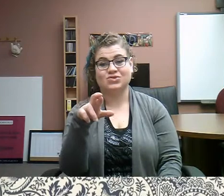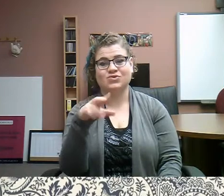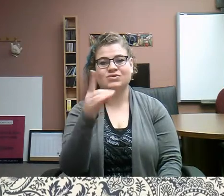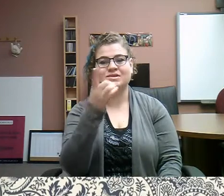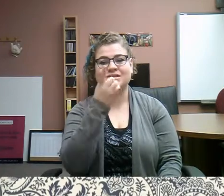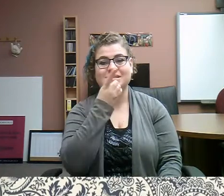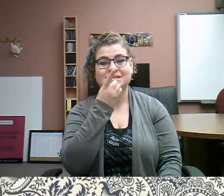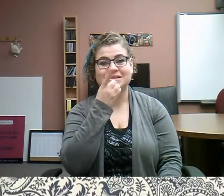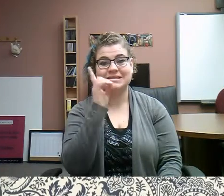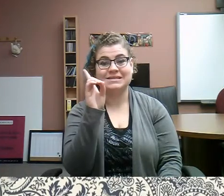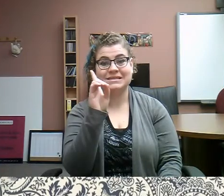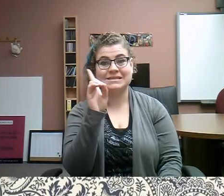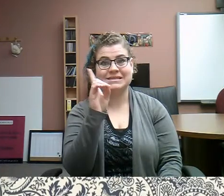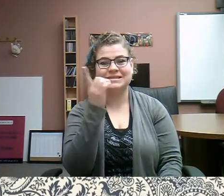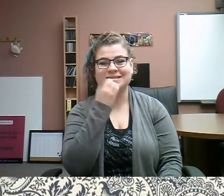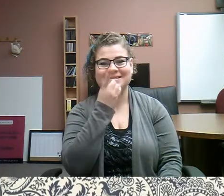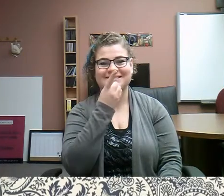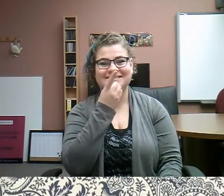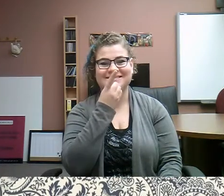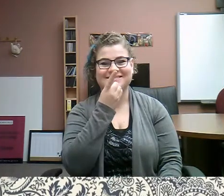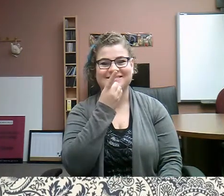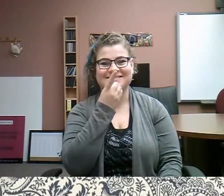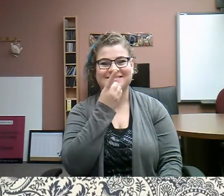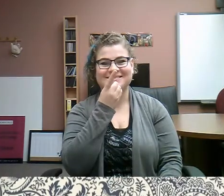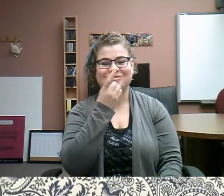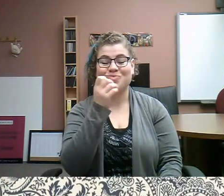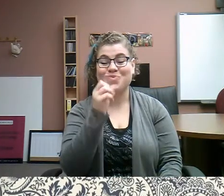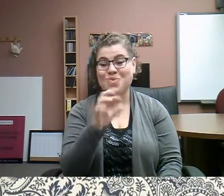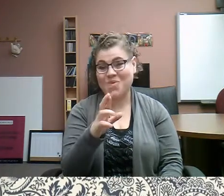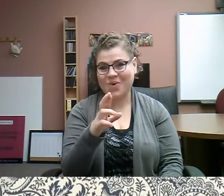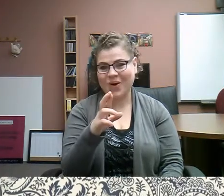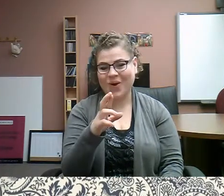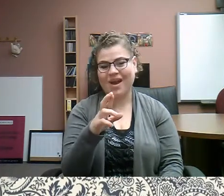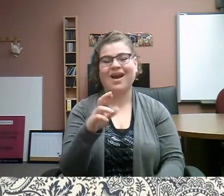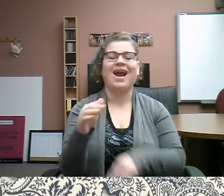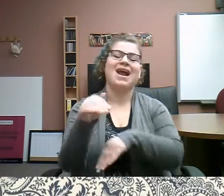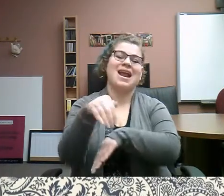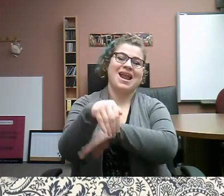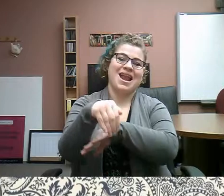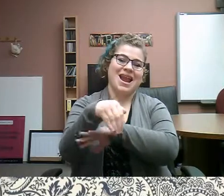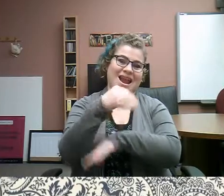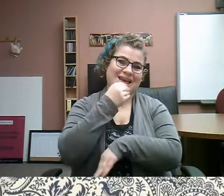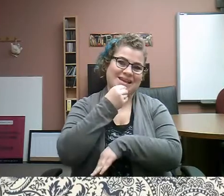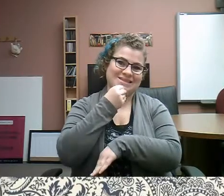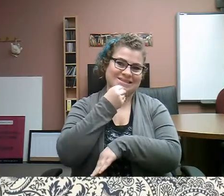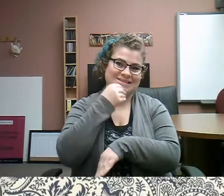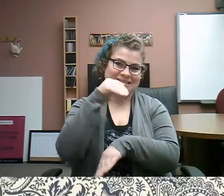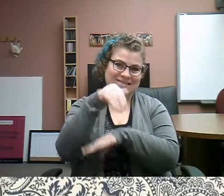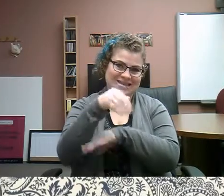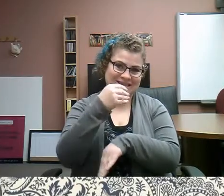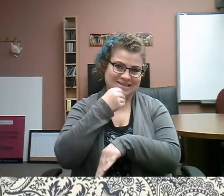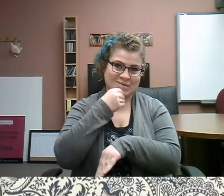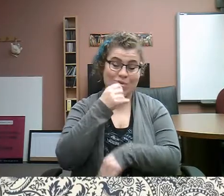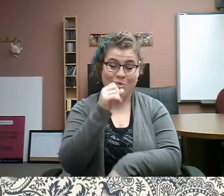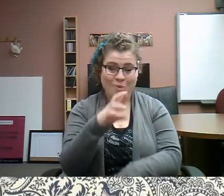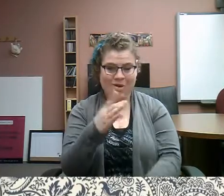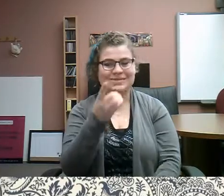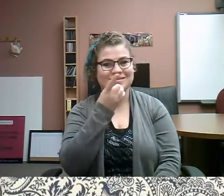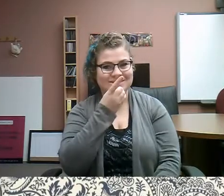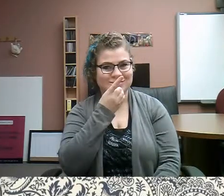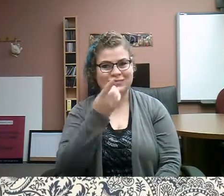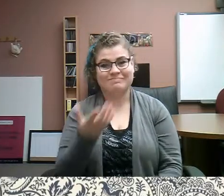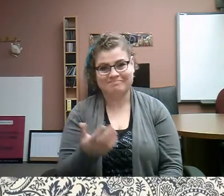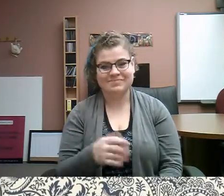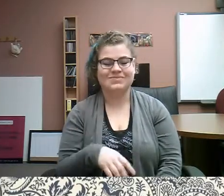For dinner, you have a D just under your lip. Or you could say night eat or evening